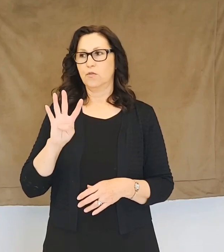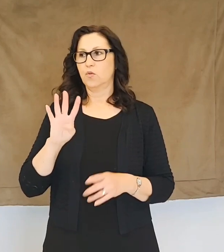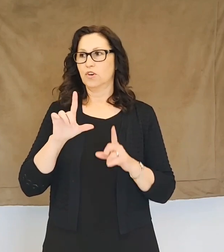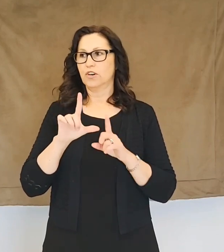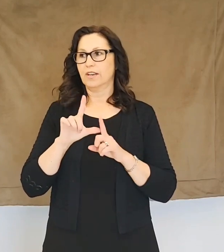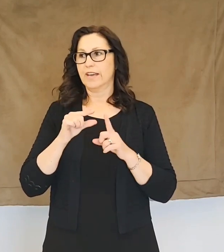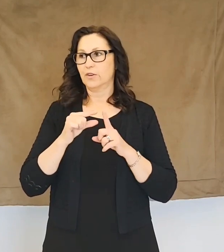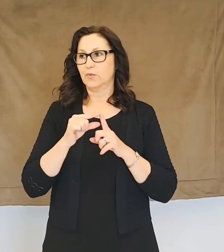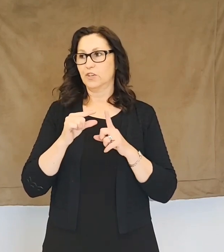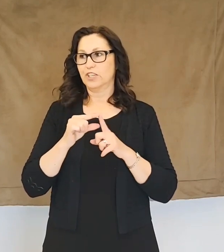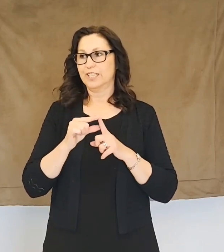3 to 4 letter words.